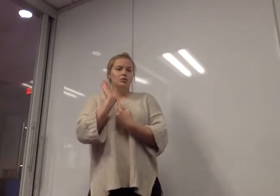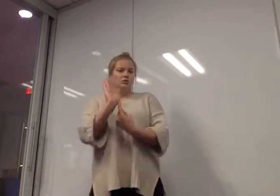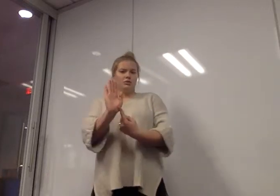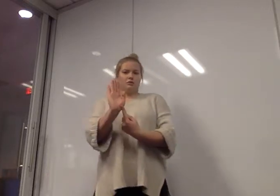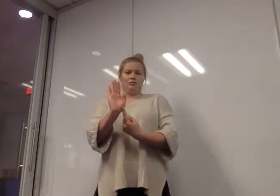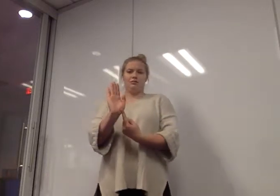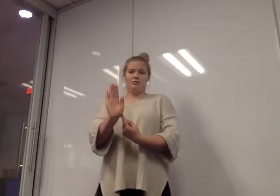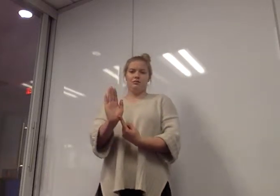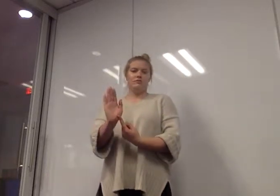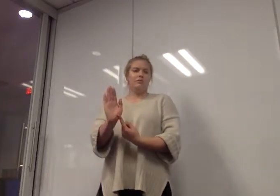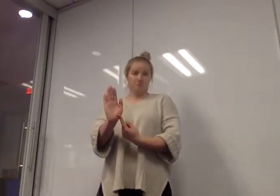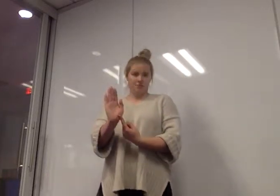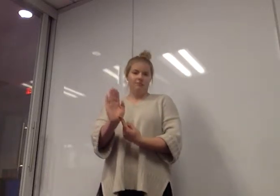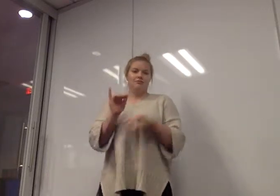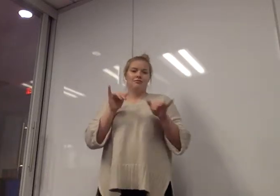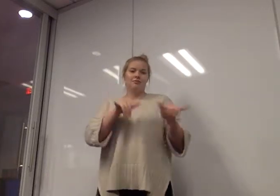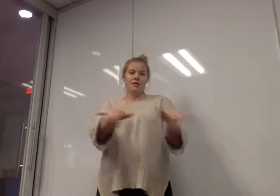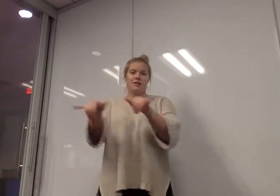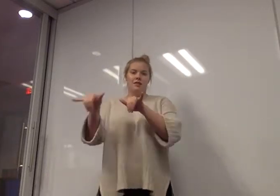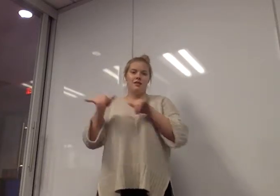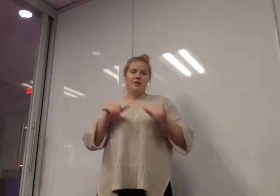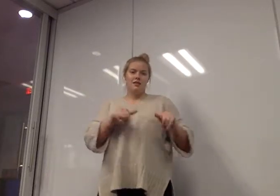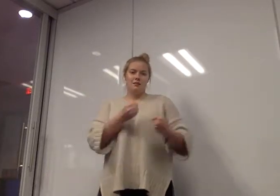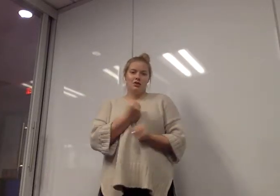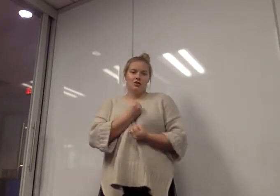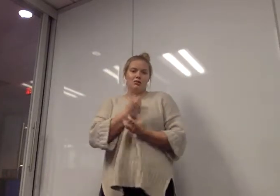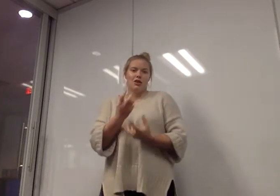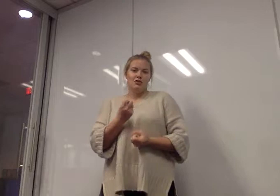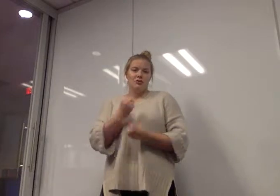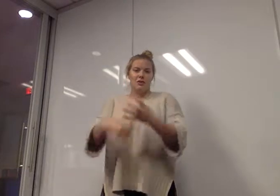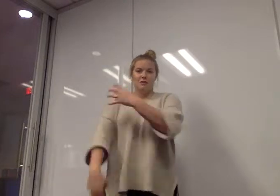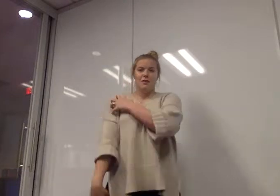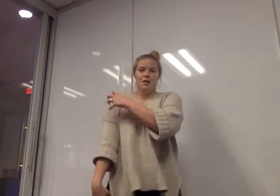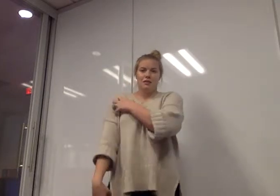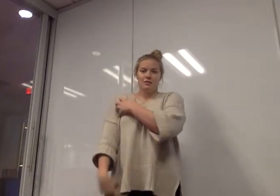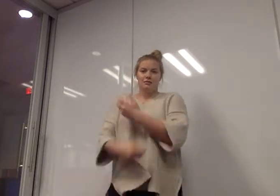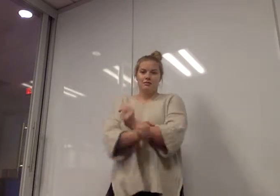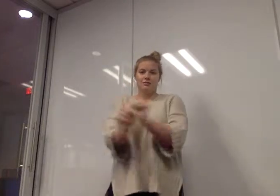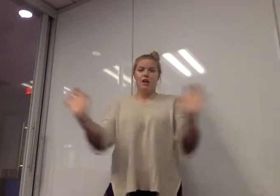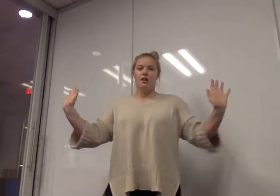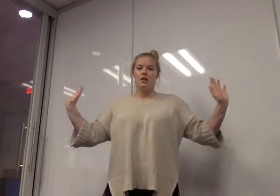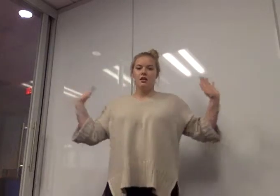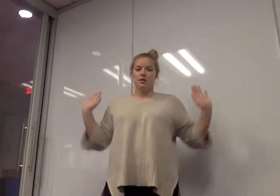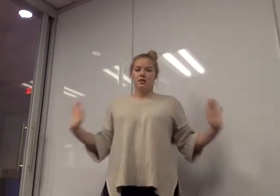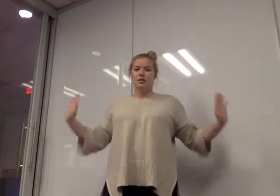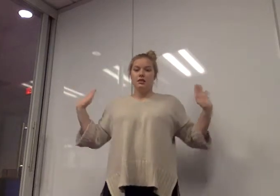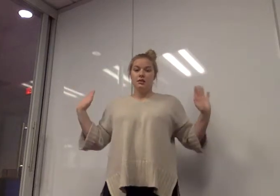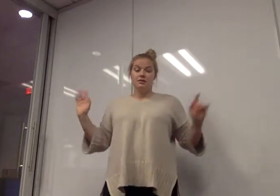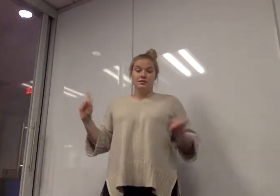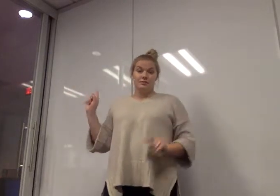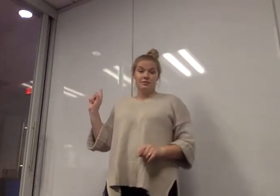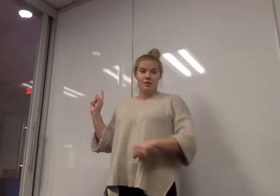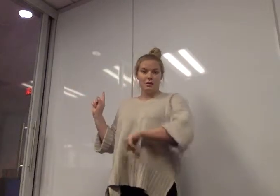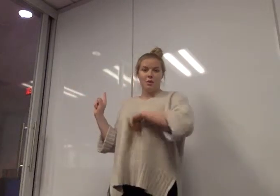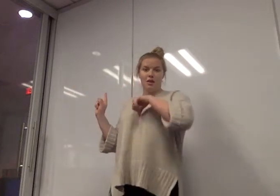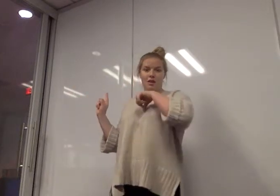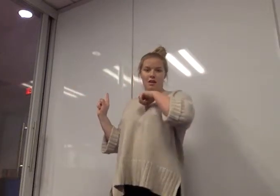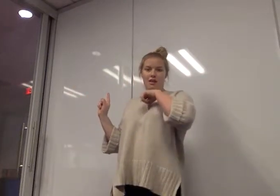how universal and old these expressions of power are. This expression, which is known as pride, Jessica Tracy